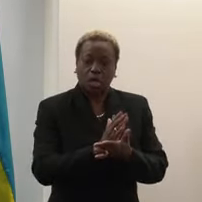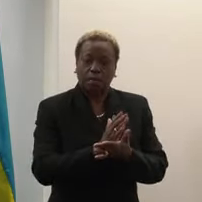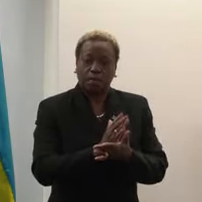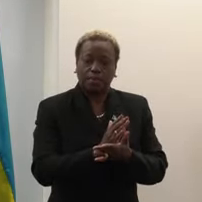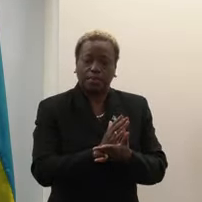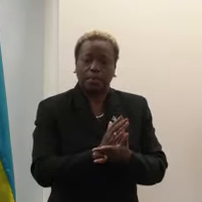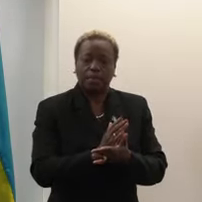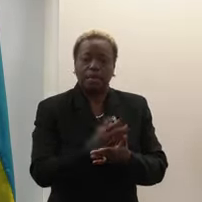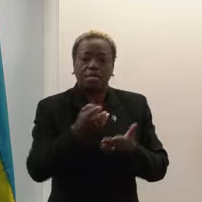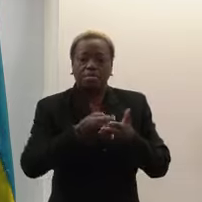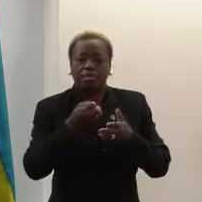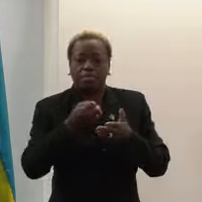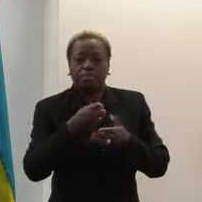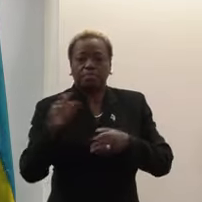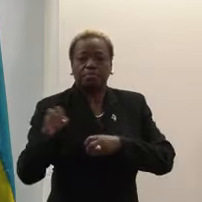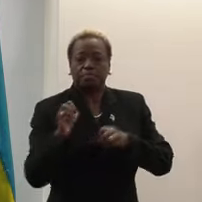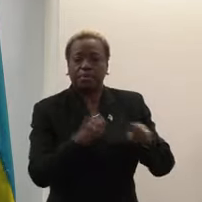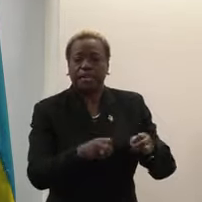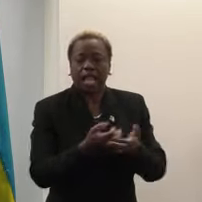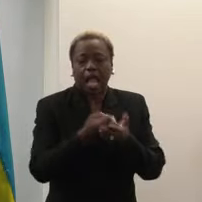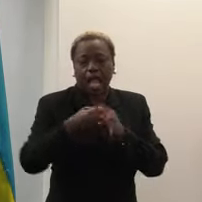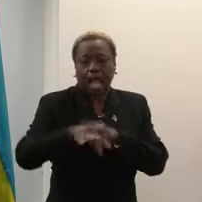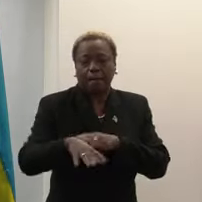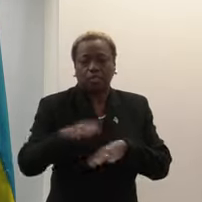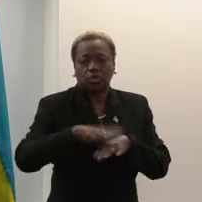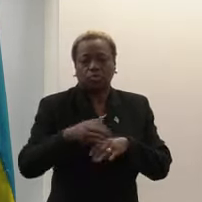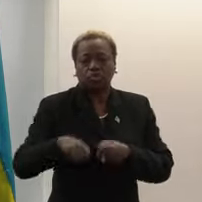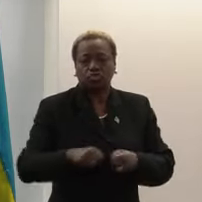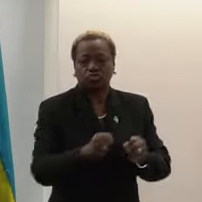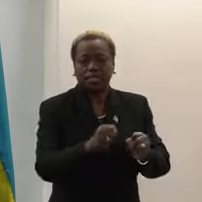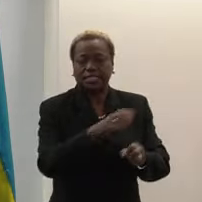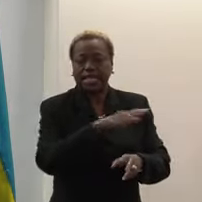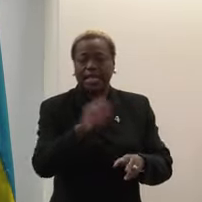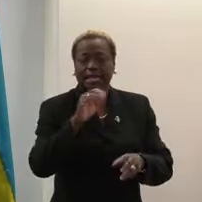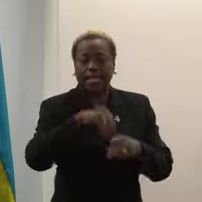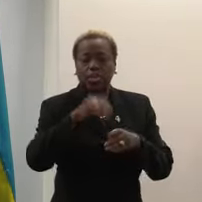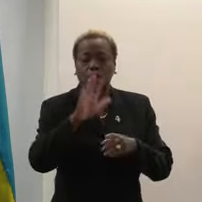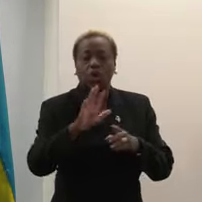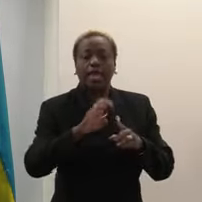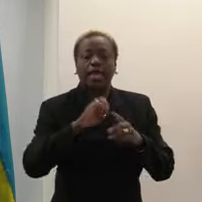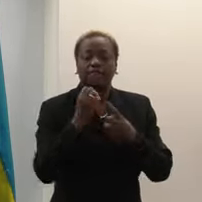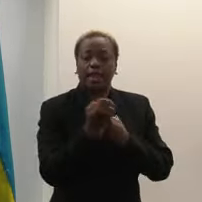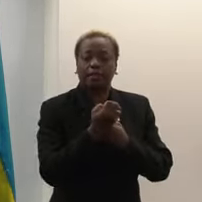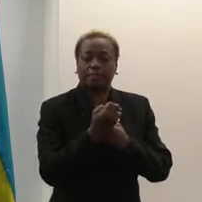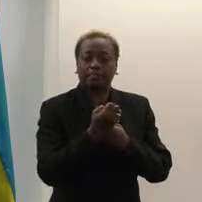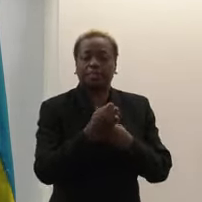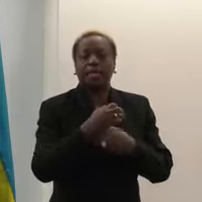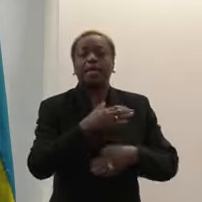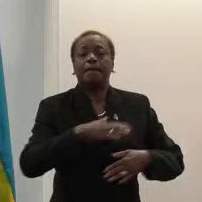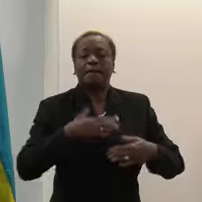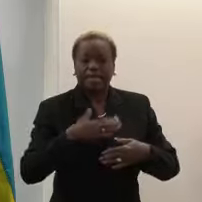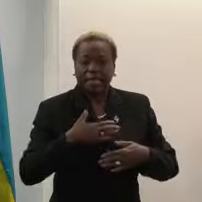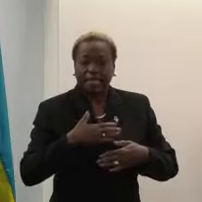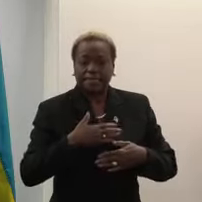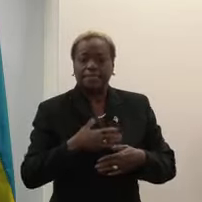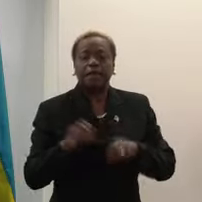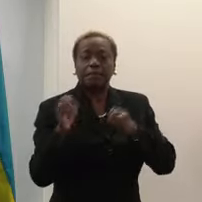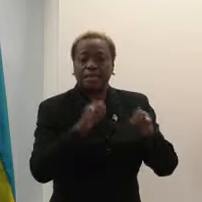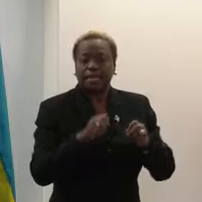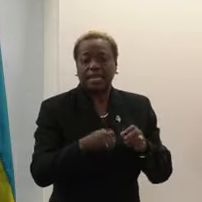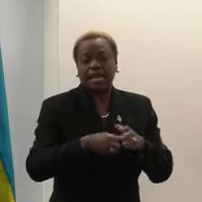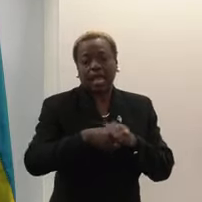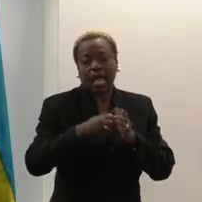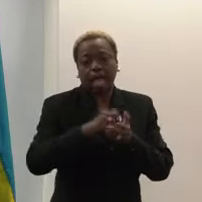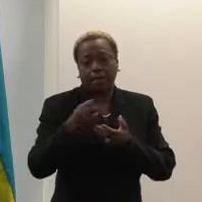from littering our streets and our environment. Please dispose of garbage properly and in a sanitary